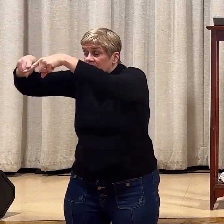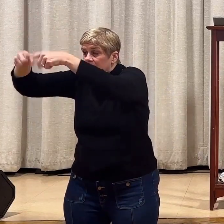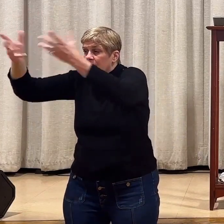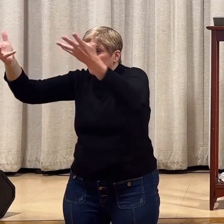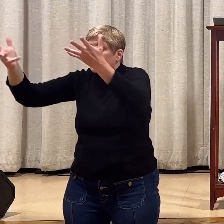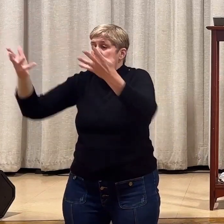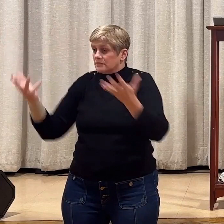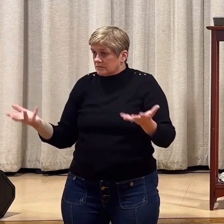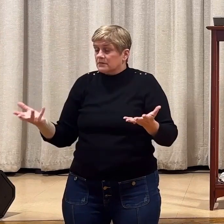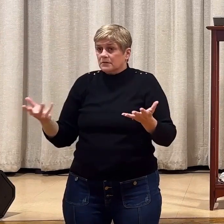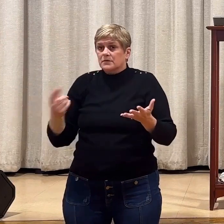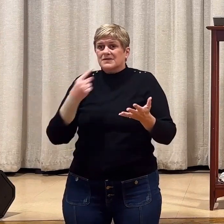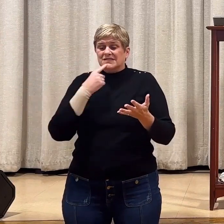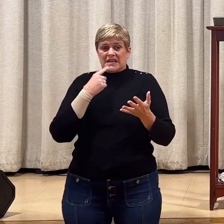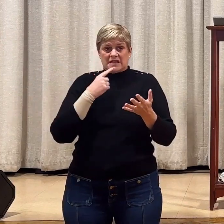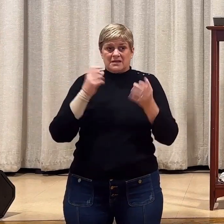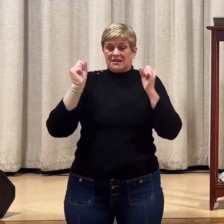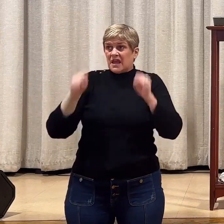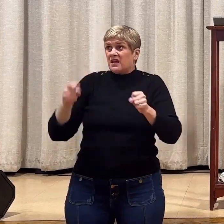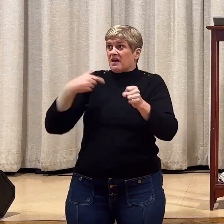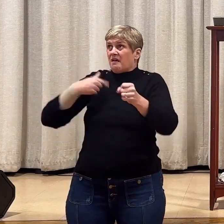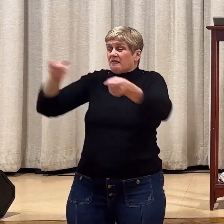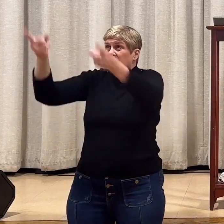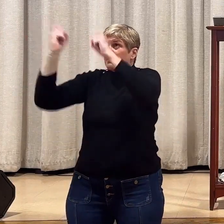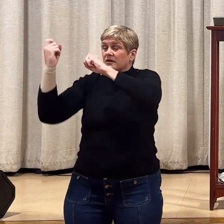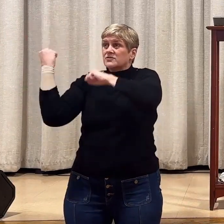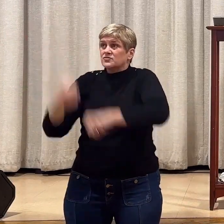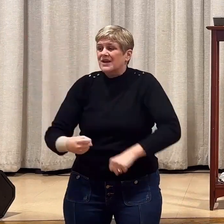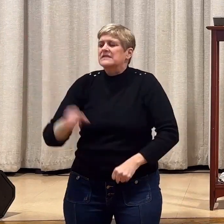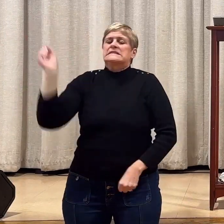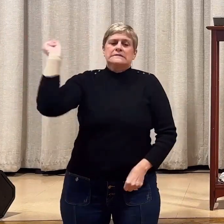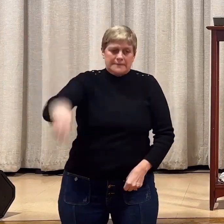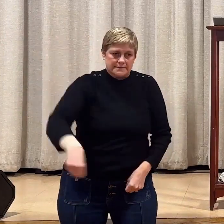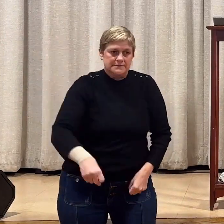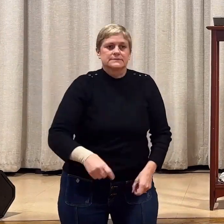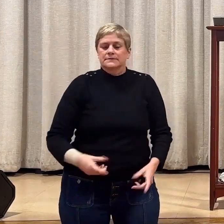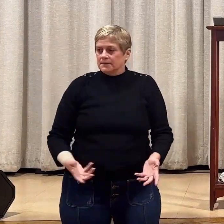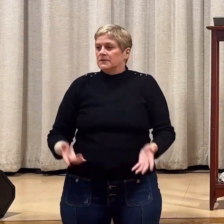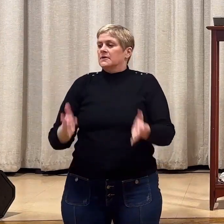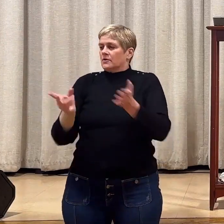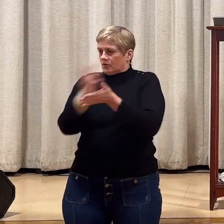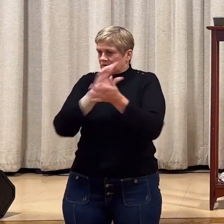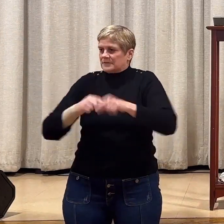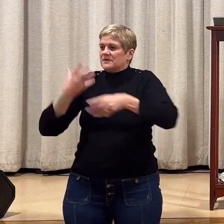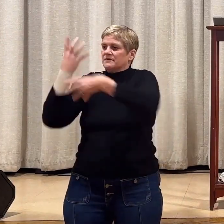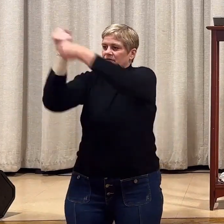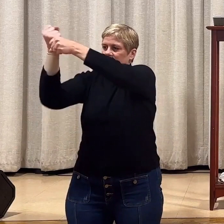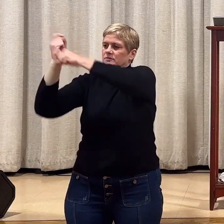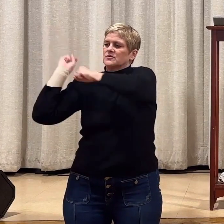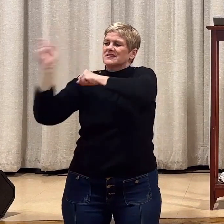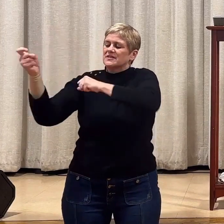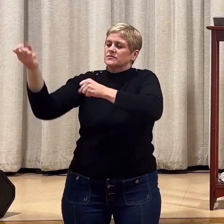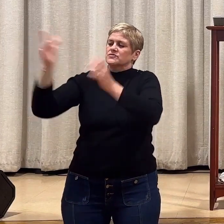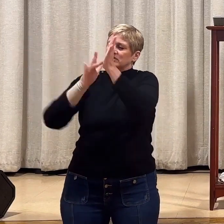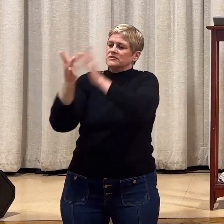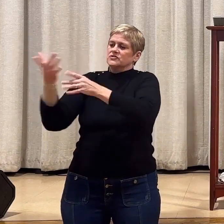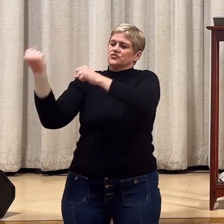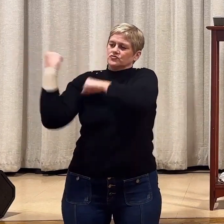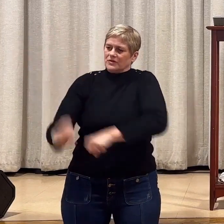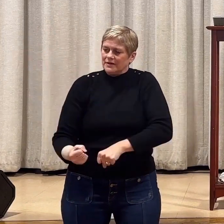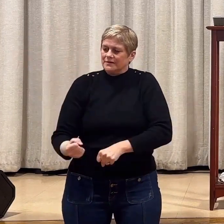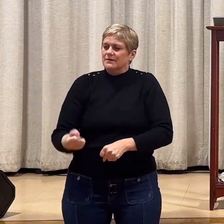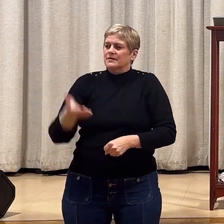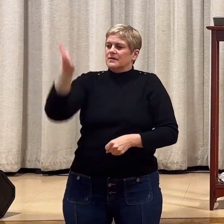it? You will say, can I have the strength of Christ? Yes. It is made over to you by faith. The scripture says that the Lord is our